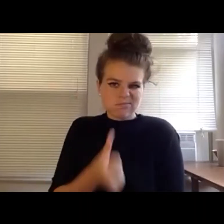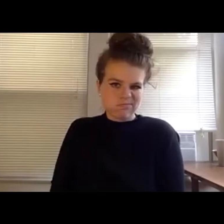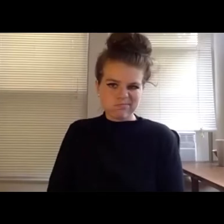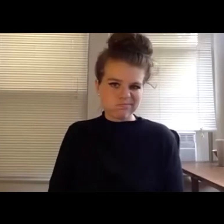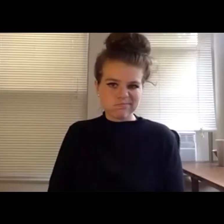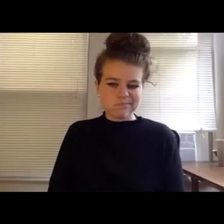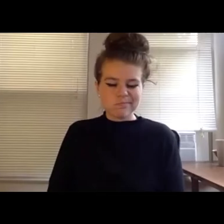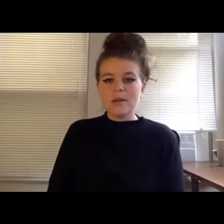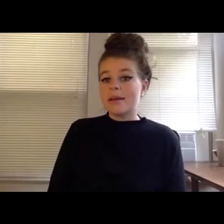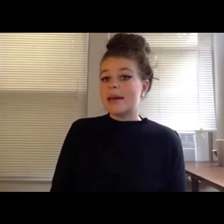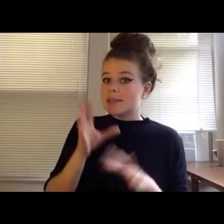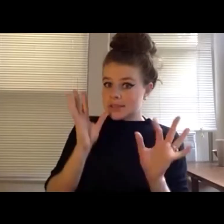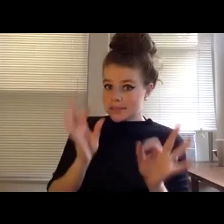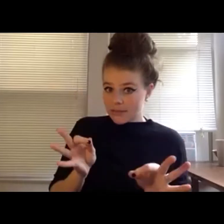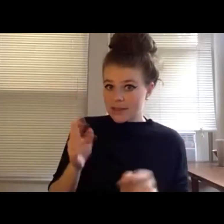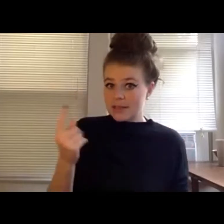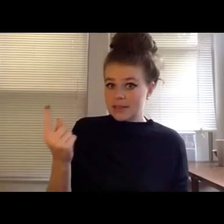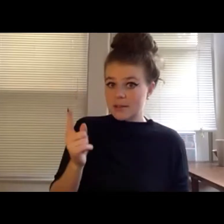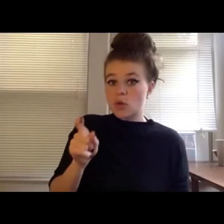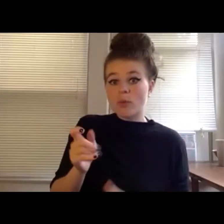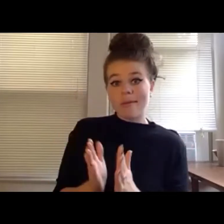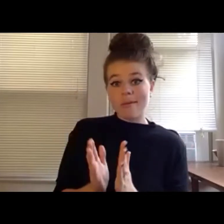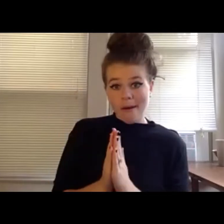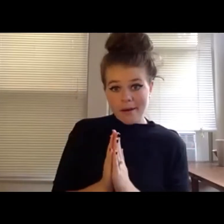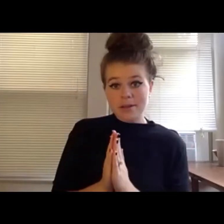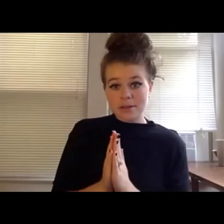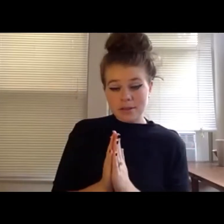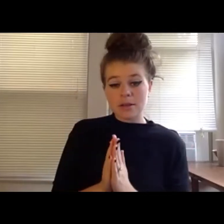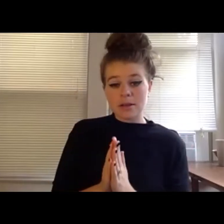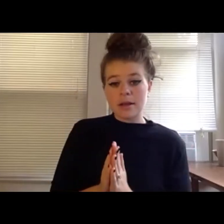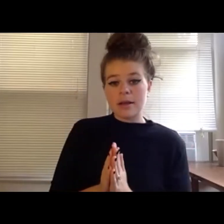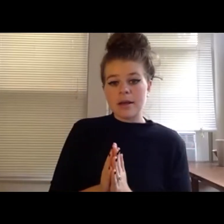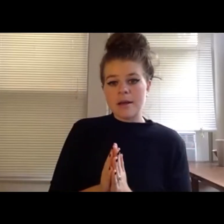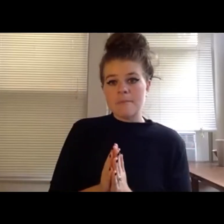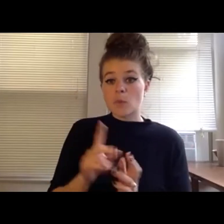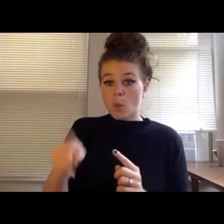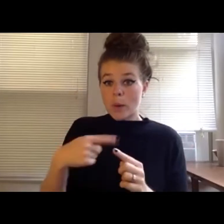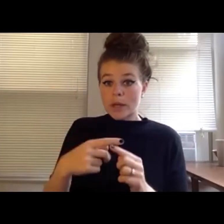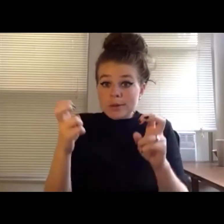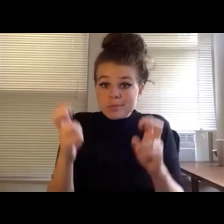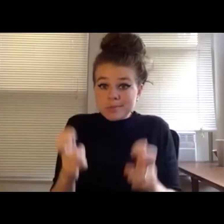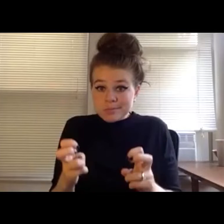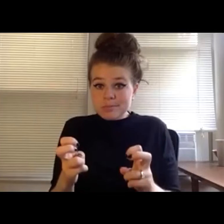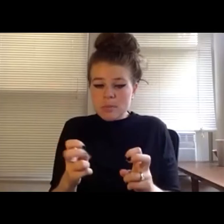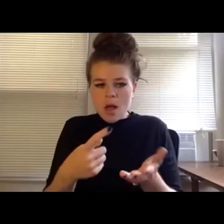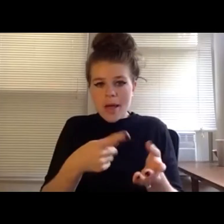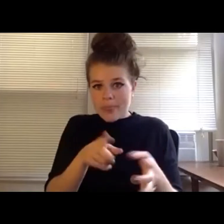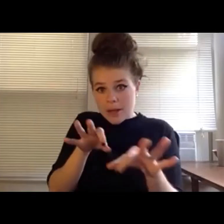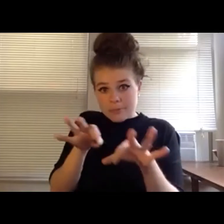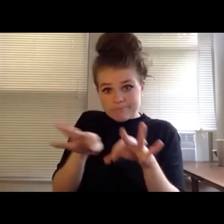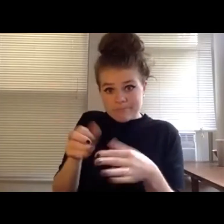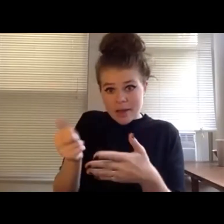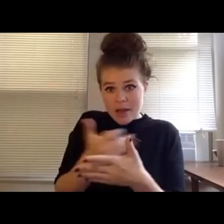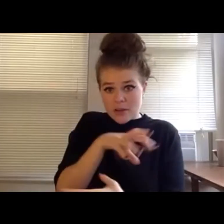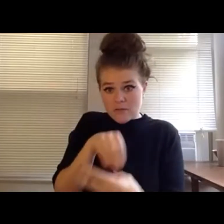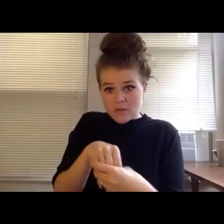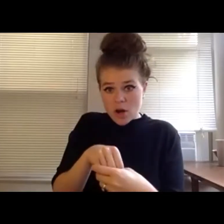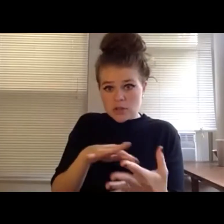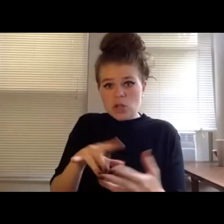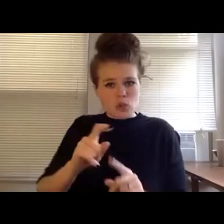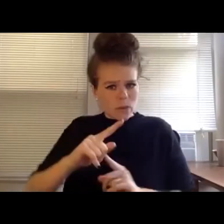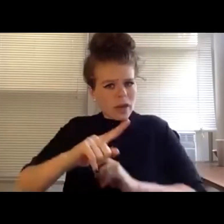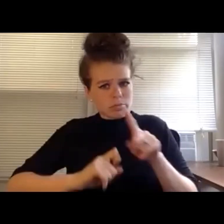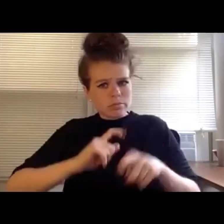And definitely that's something you can ask the study team when you enroll in a clinical trial. But I can tell you, all the